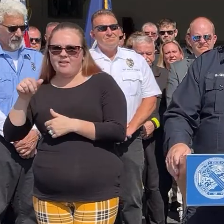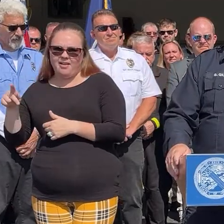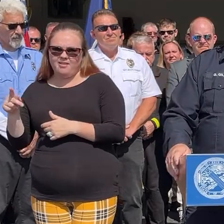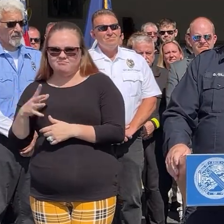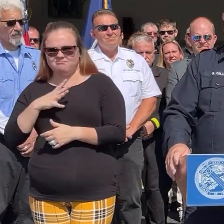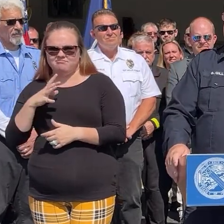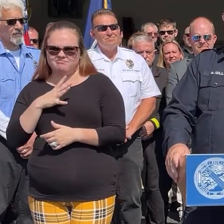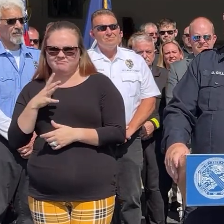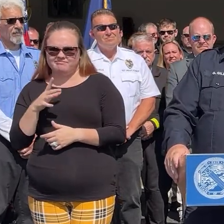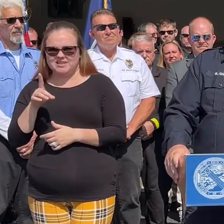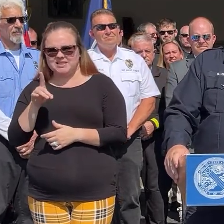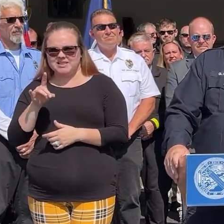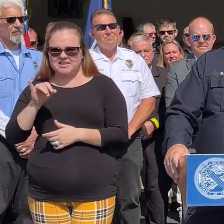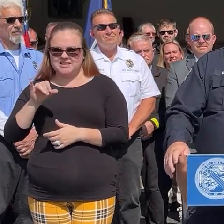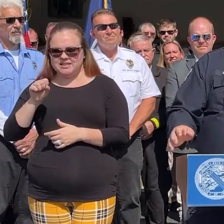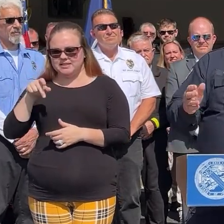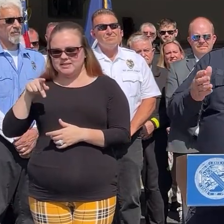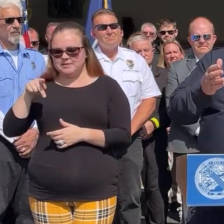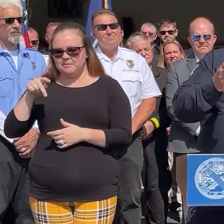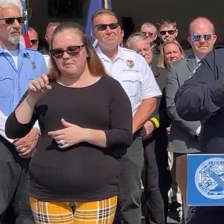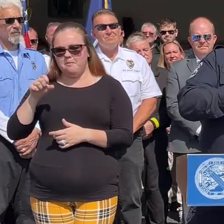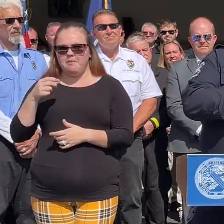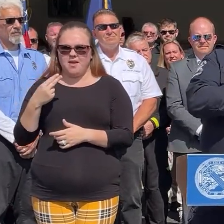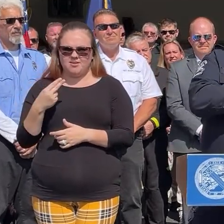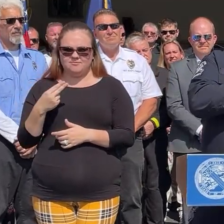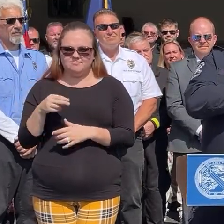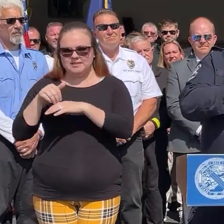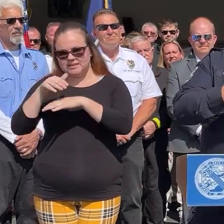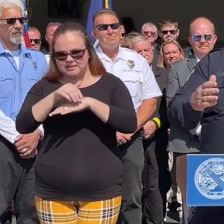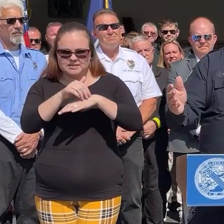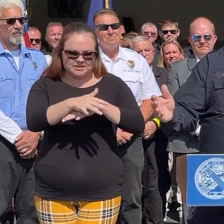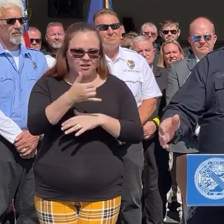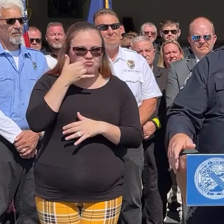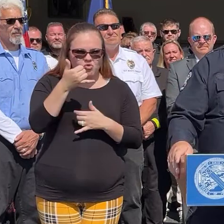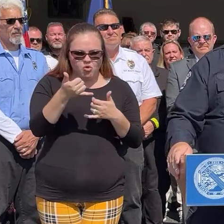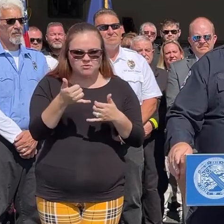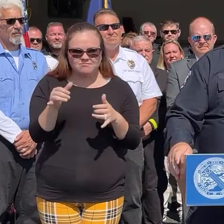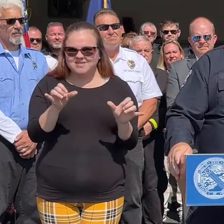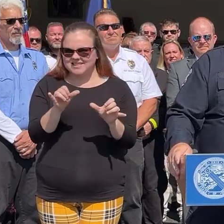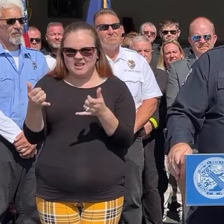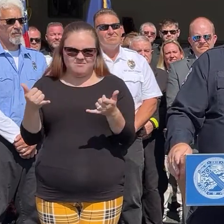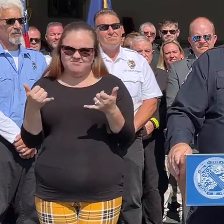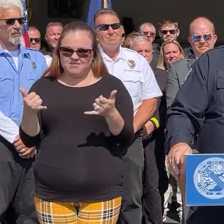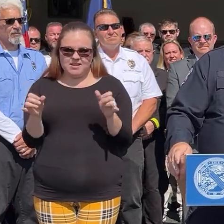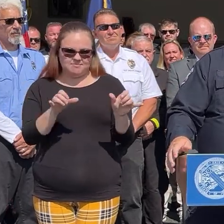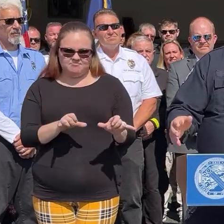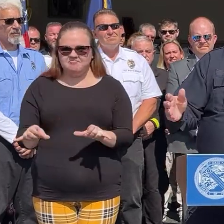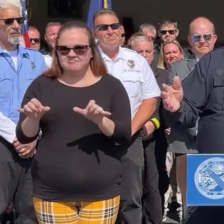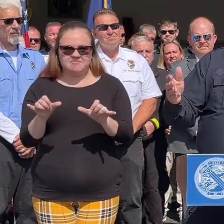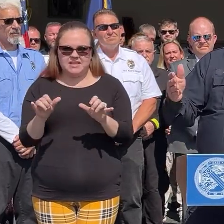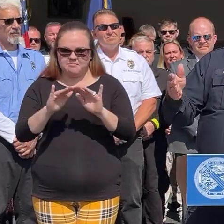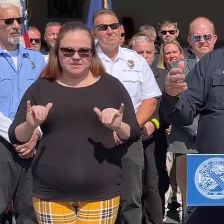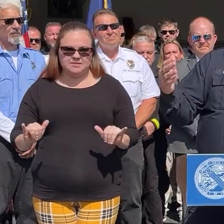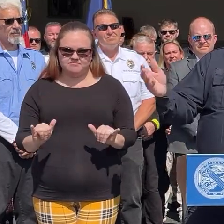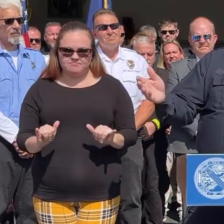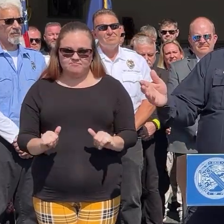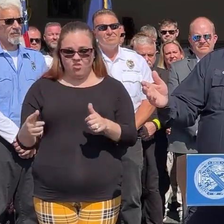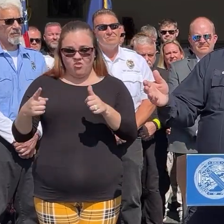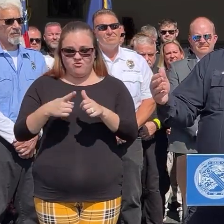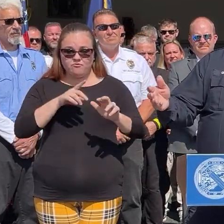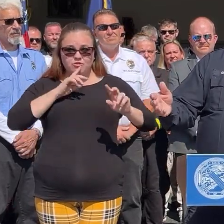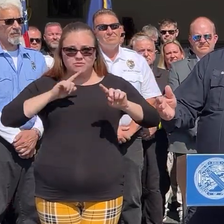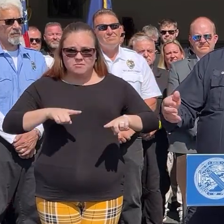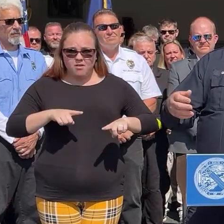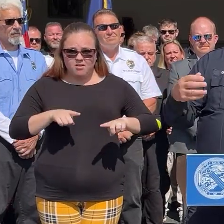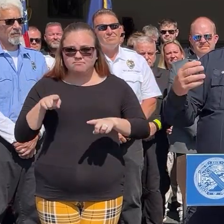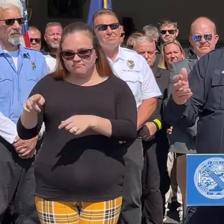fancy name for dispatch center. The calls are dispatched just as they are today. The primary response area gets the